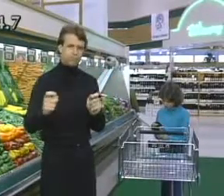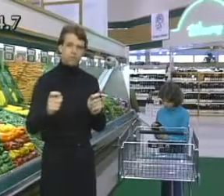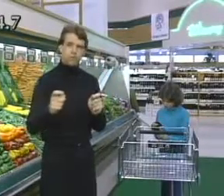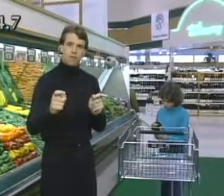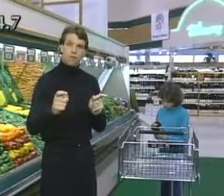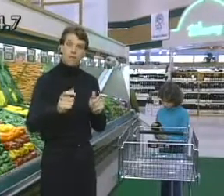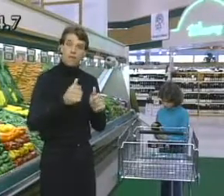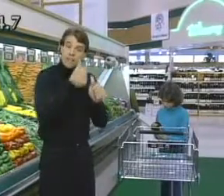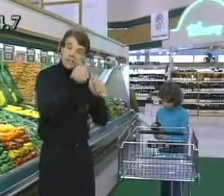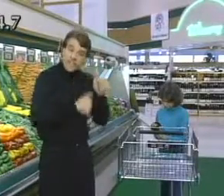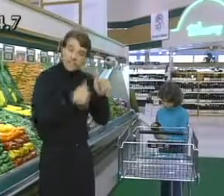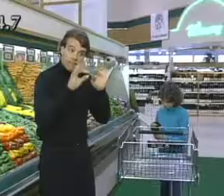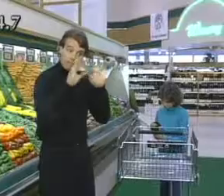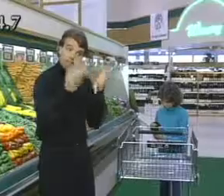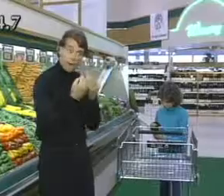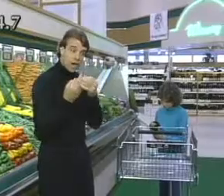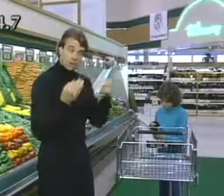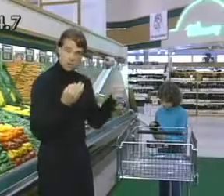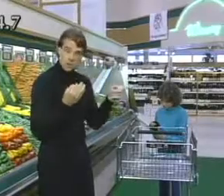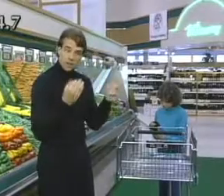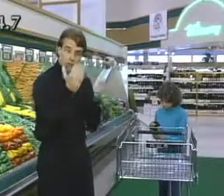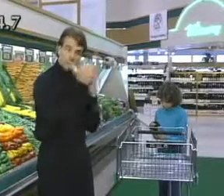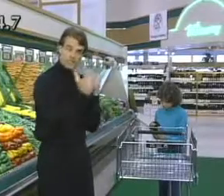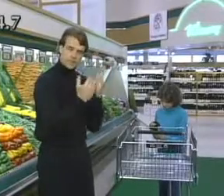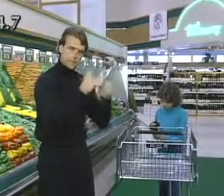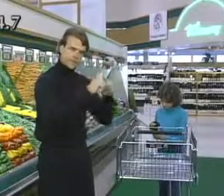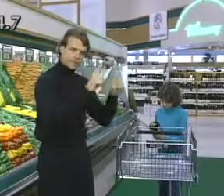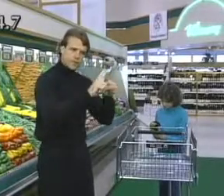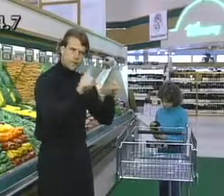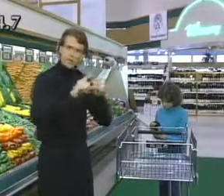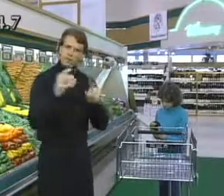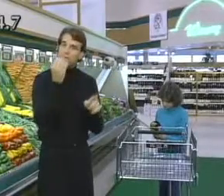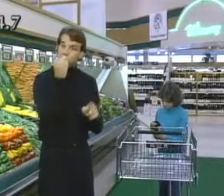give each family member a part that they must shop for.